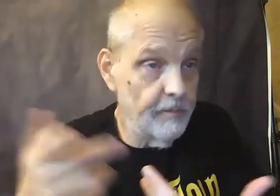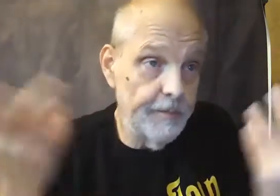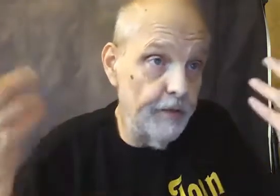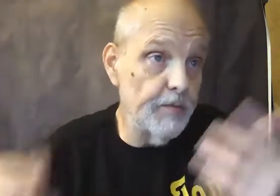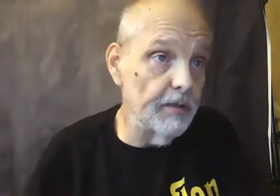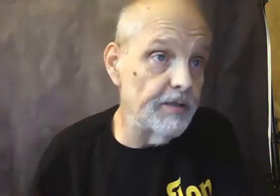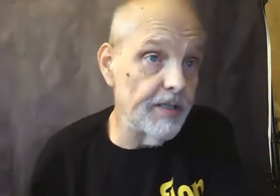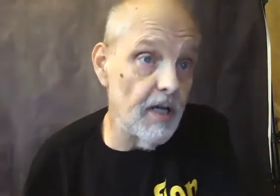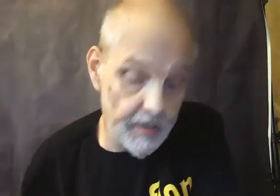finger spelled instead of signed.